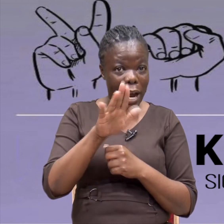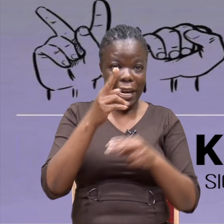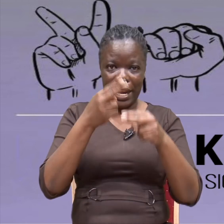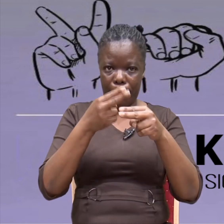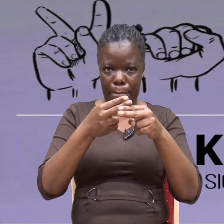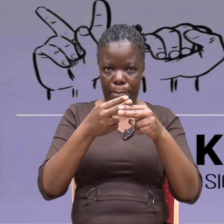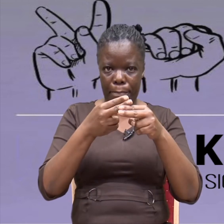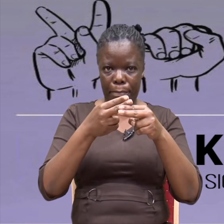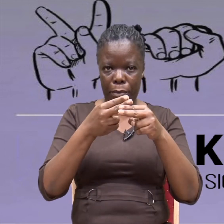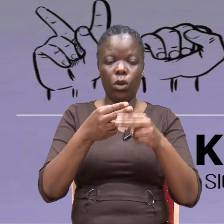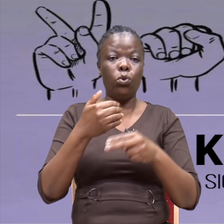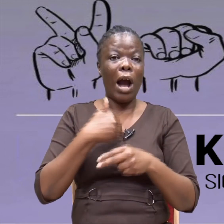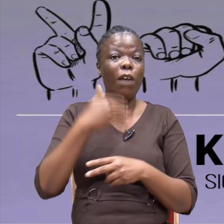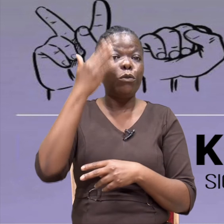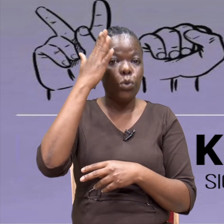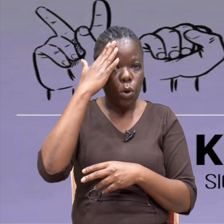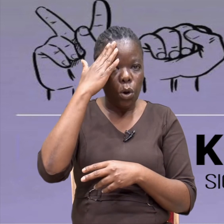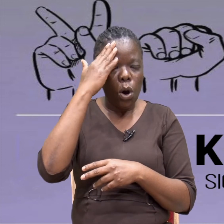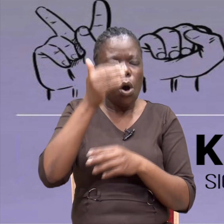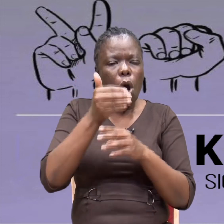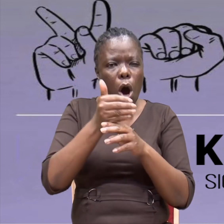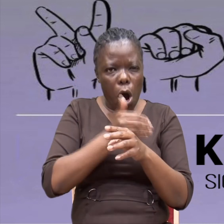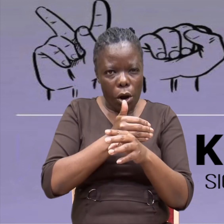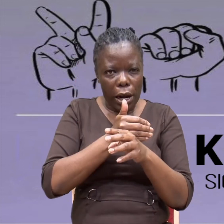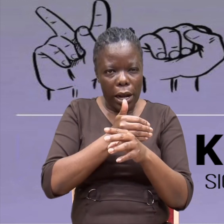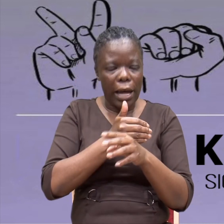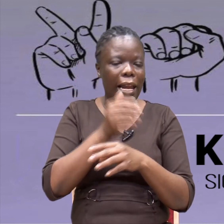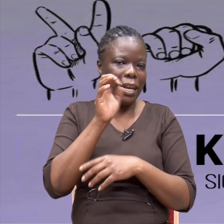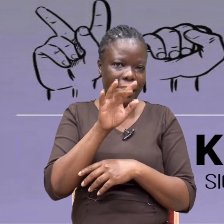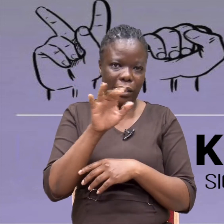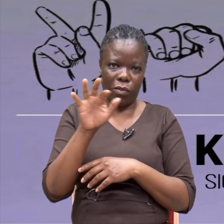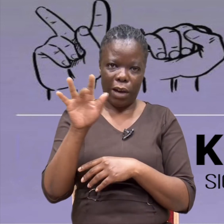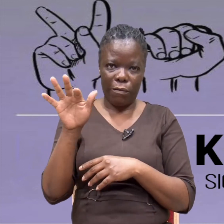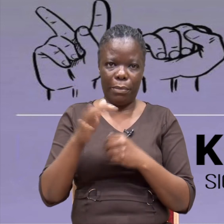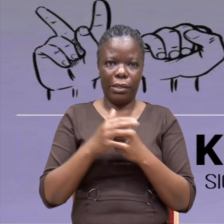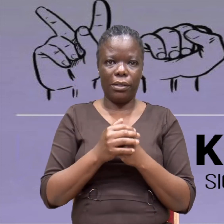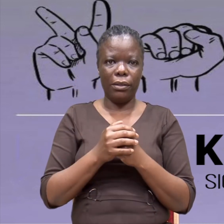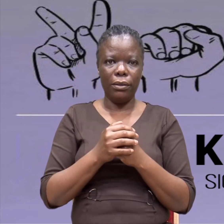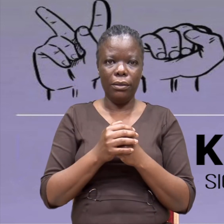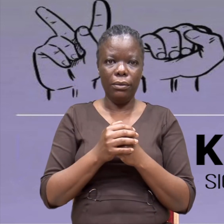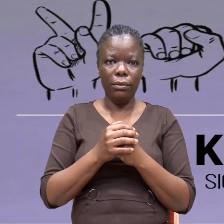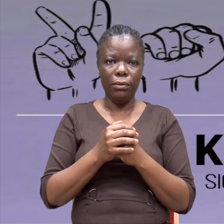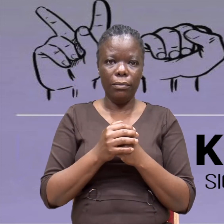name, you have to know all letters of alphabet.